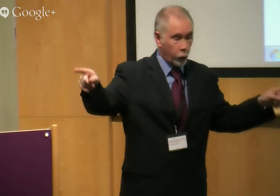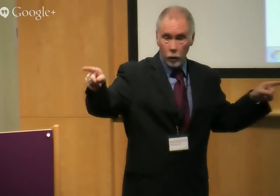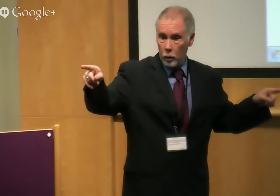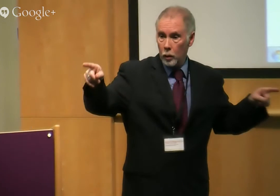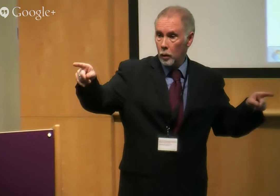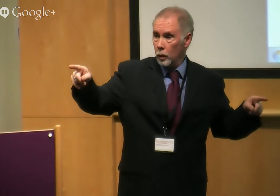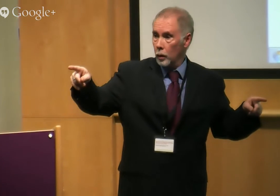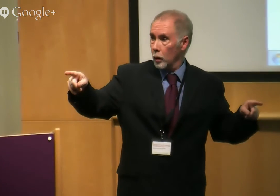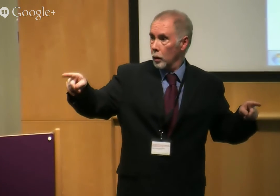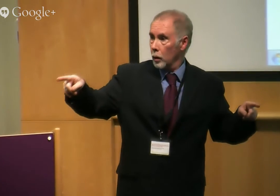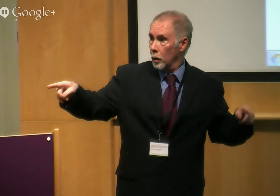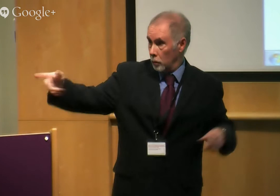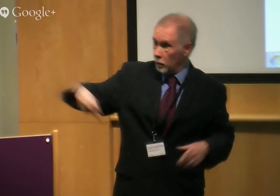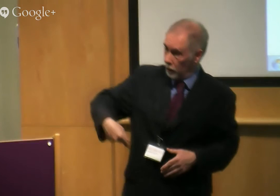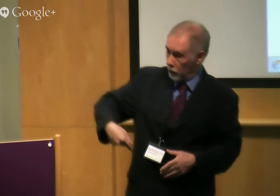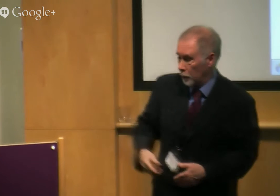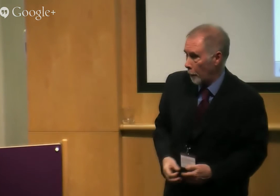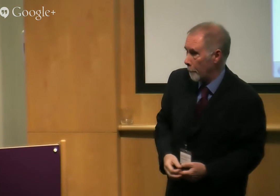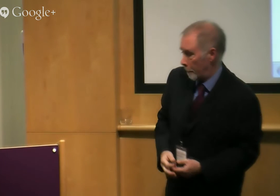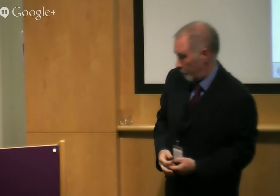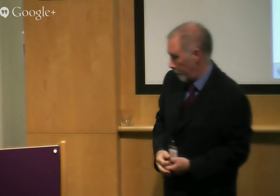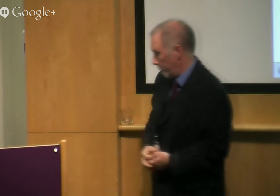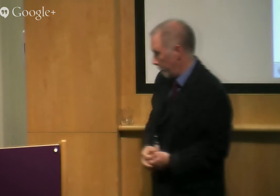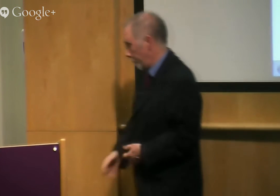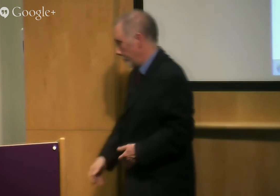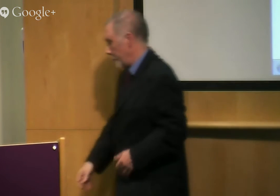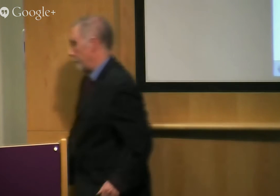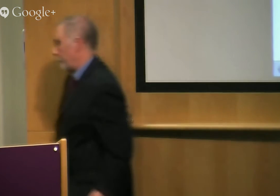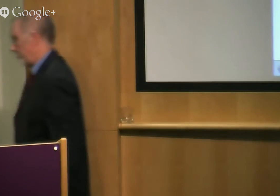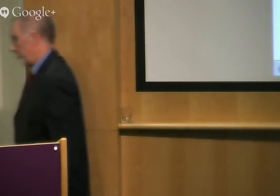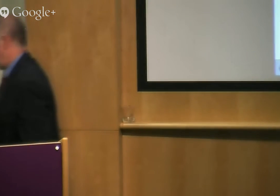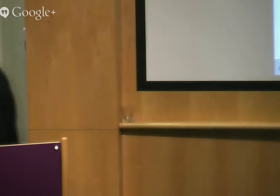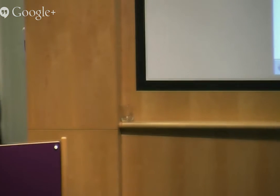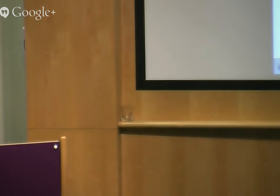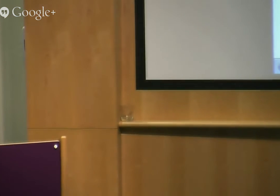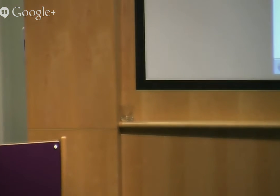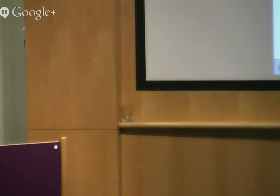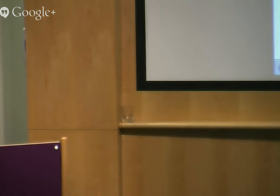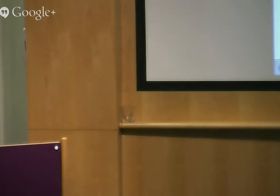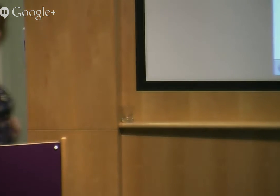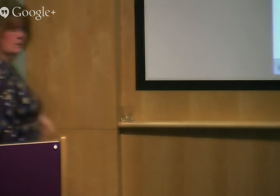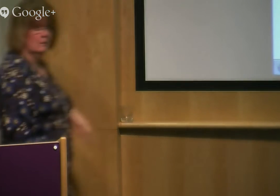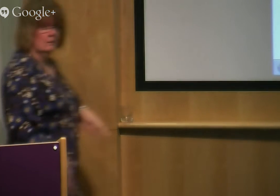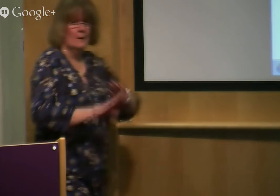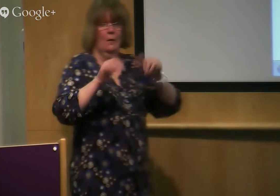I don't know whether I should answer that. Actually, I think we have two further questions, so let's hear those questions first.